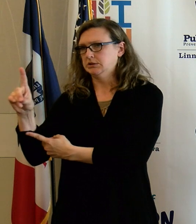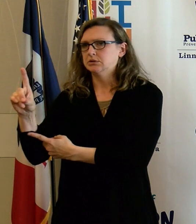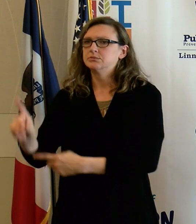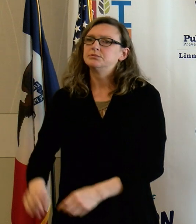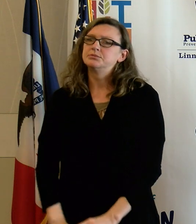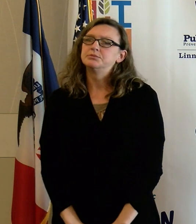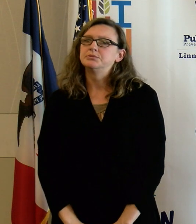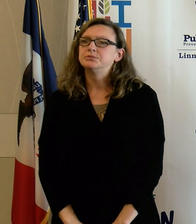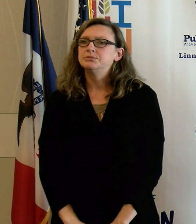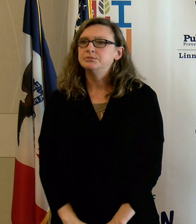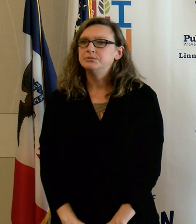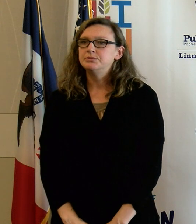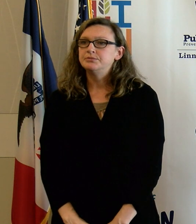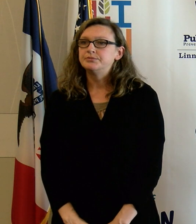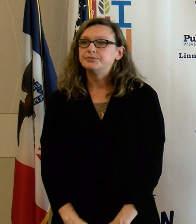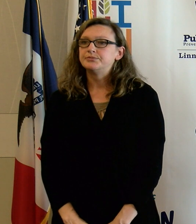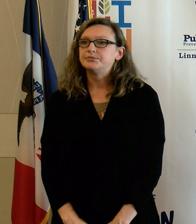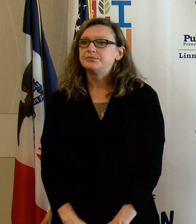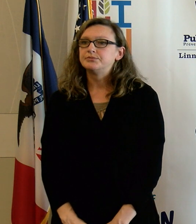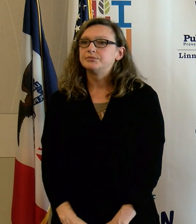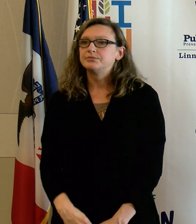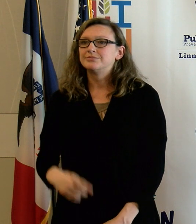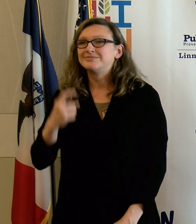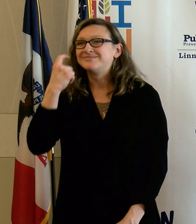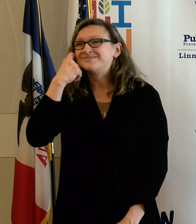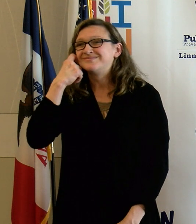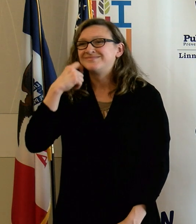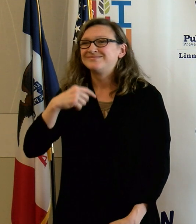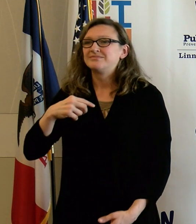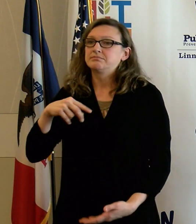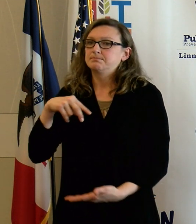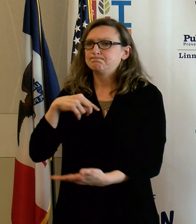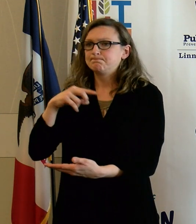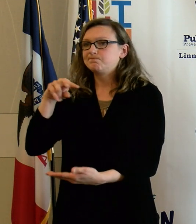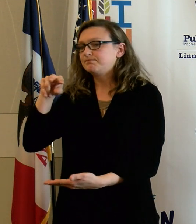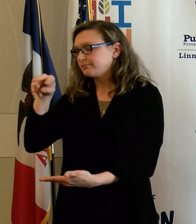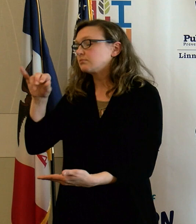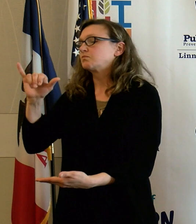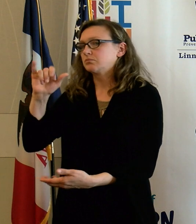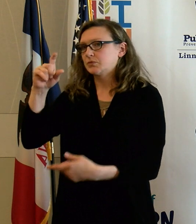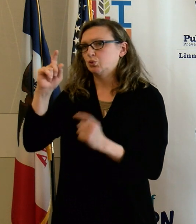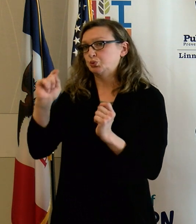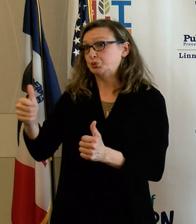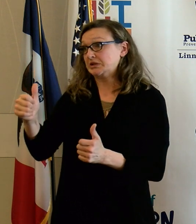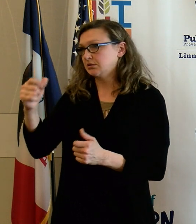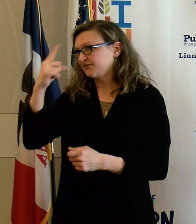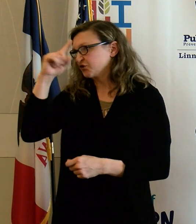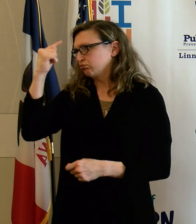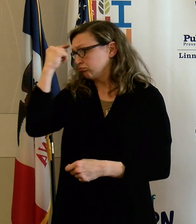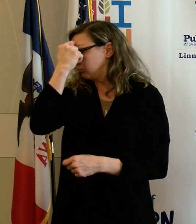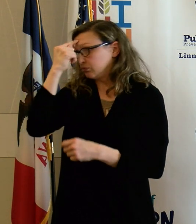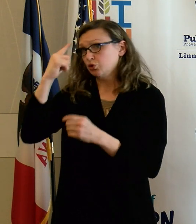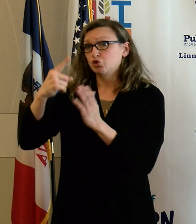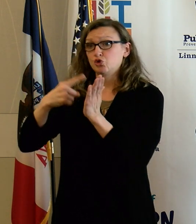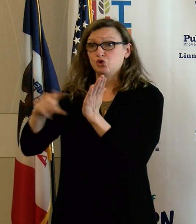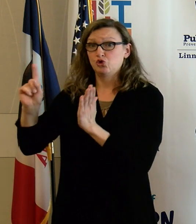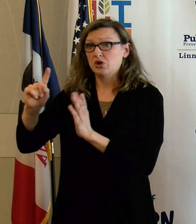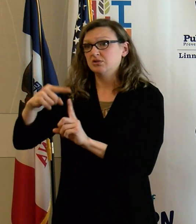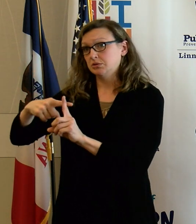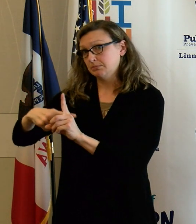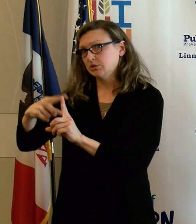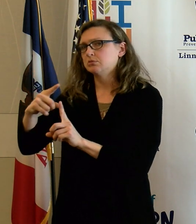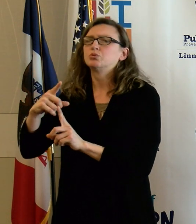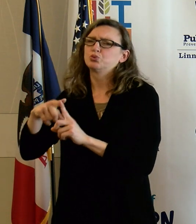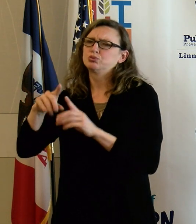Quick read thermometers for mental health and child care providers are still needed. Donations of these